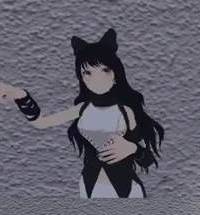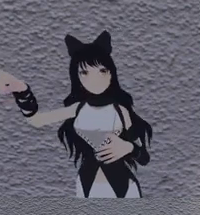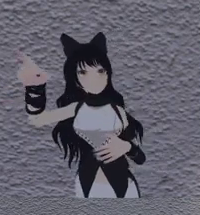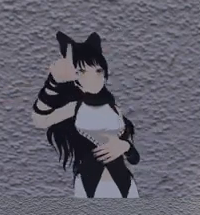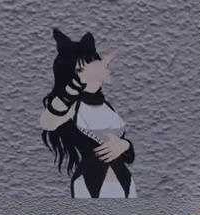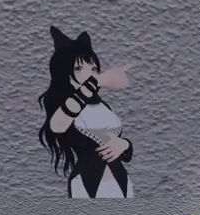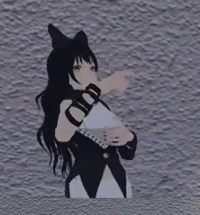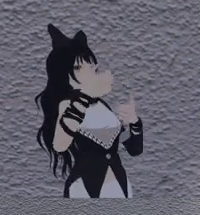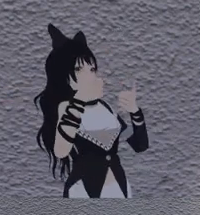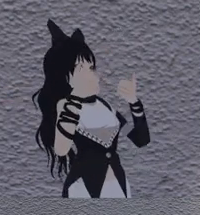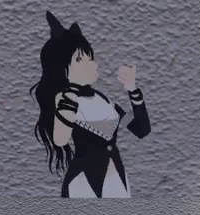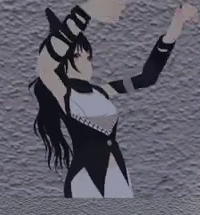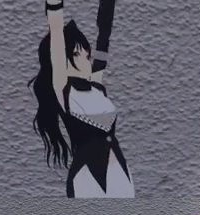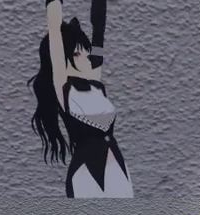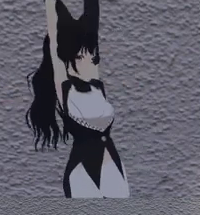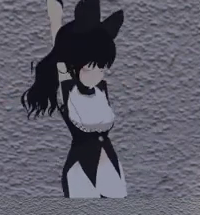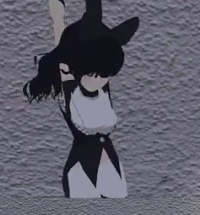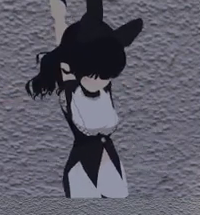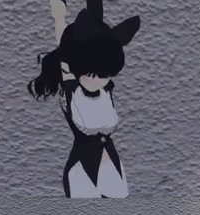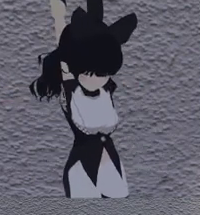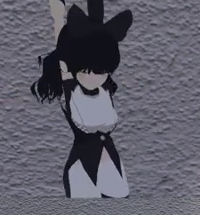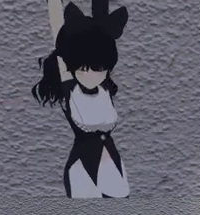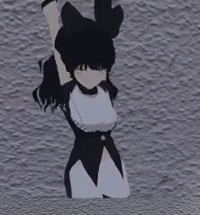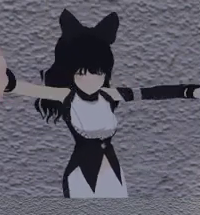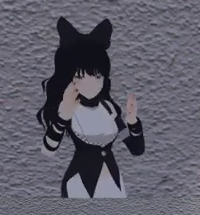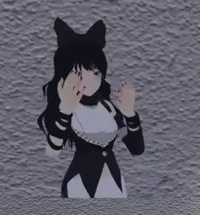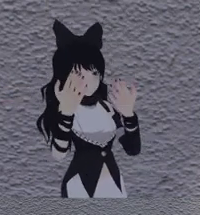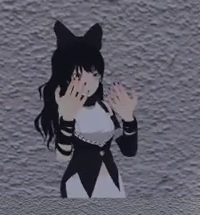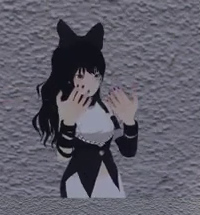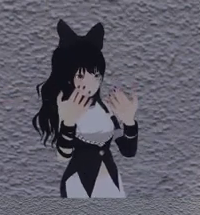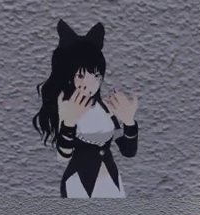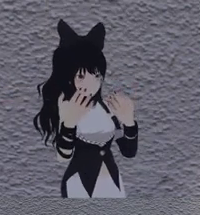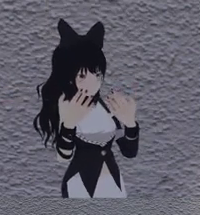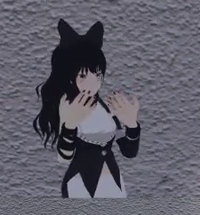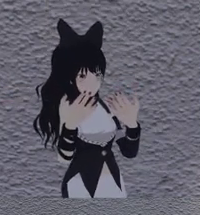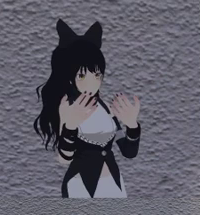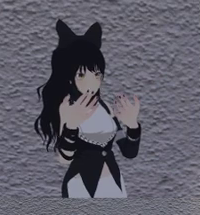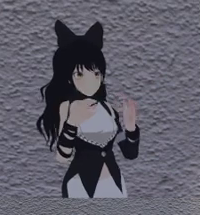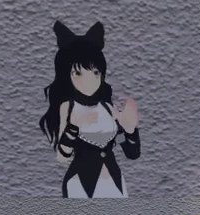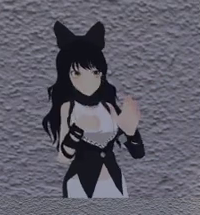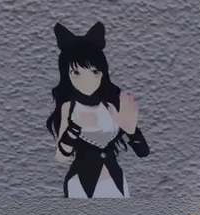How are all of you? Are you good? Whoa.